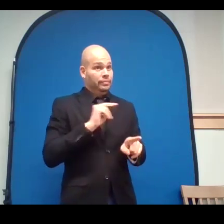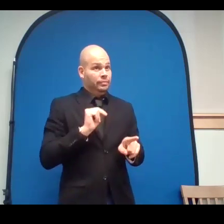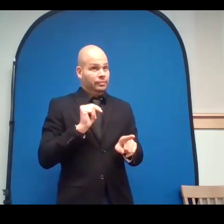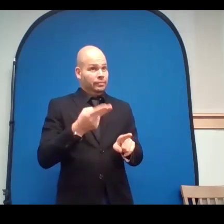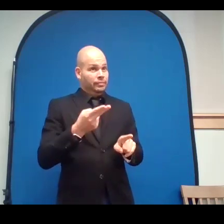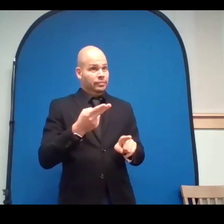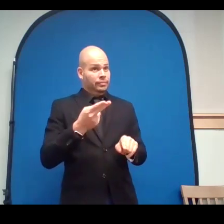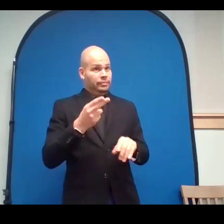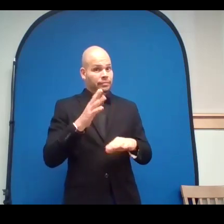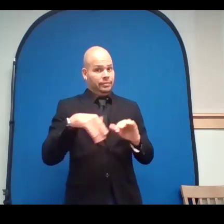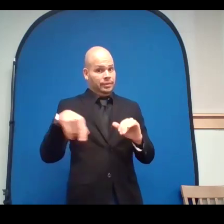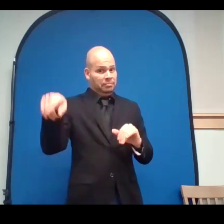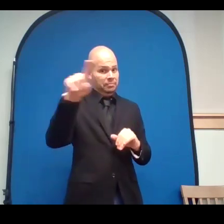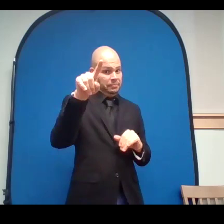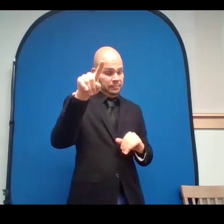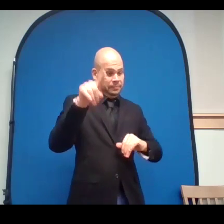And then on the next page,